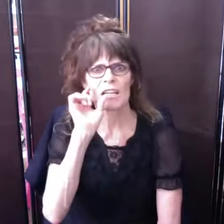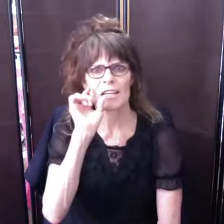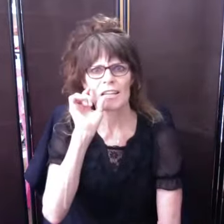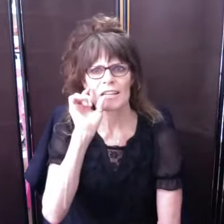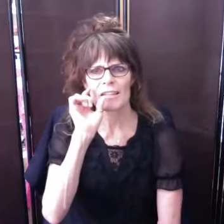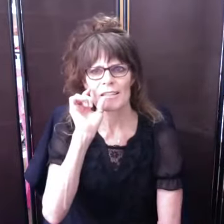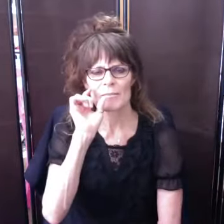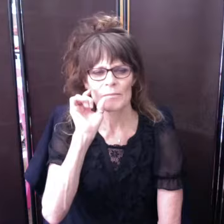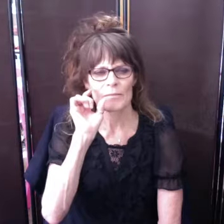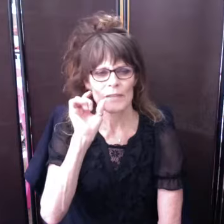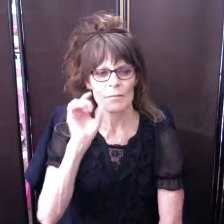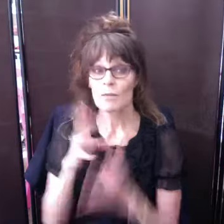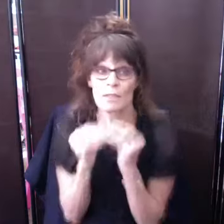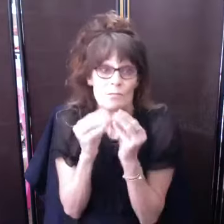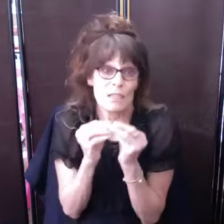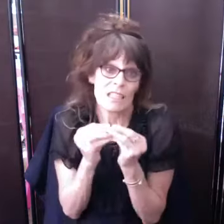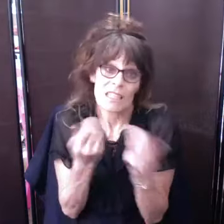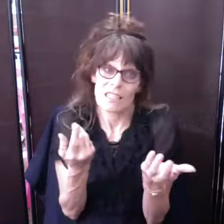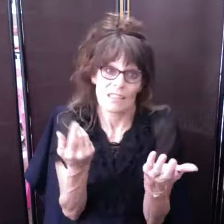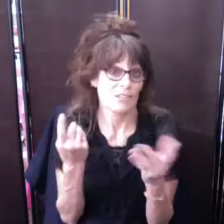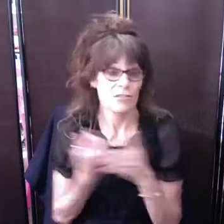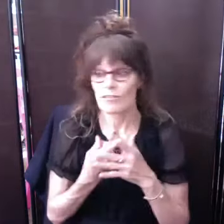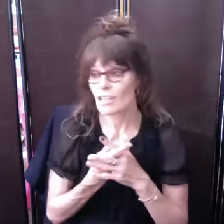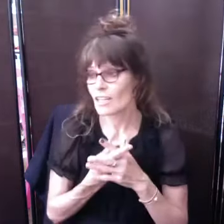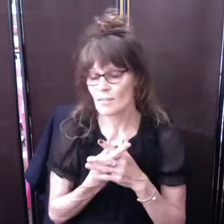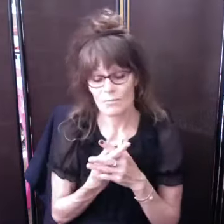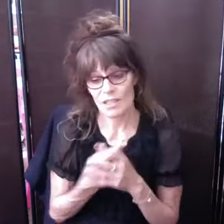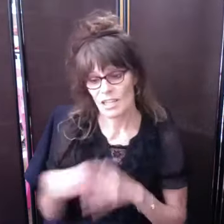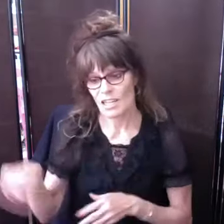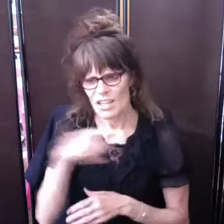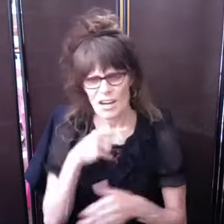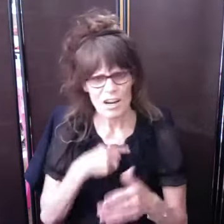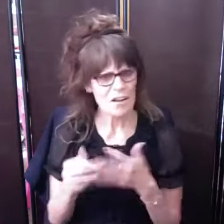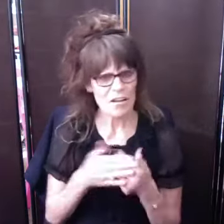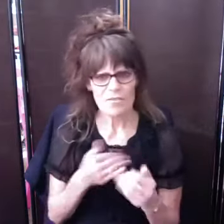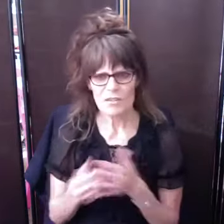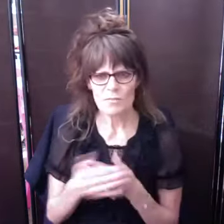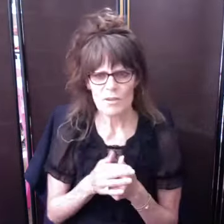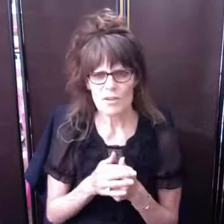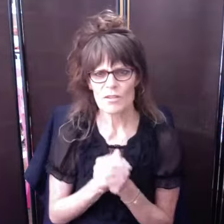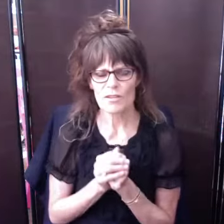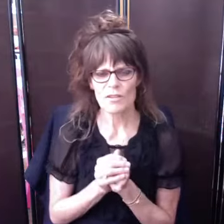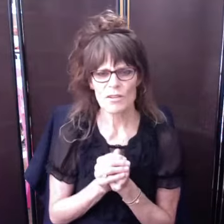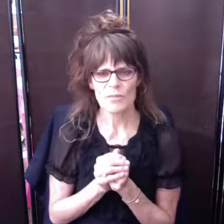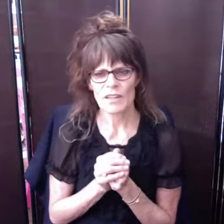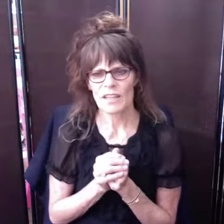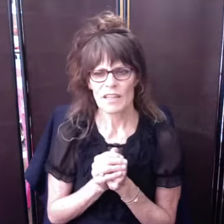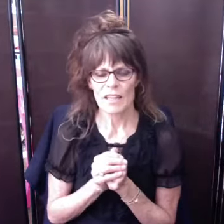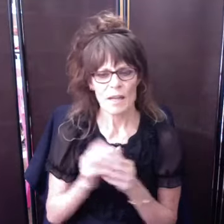But it was a meeting house that I found myself in. No slight to them. They're comfortable with that. And so 2 minutes after 7, as soon as that meeting closed, everybody left.